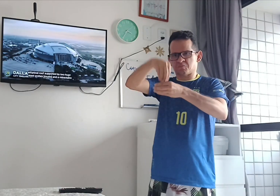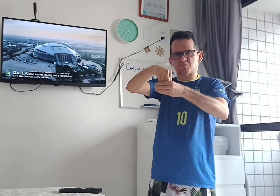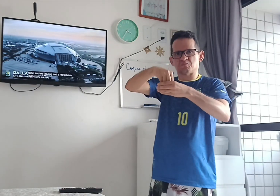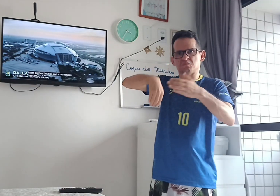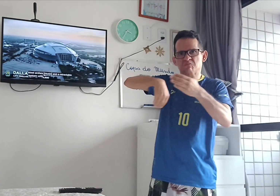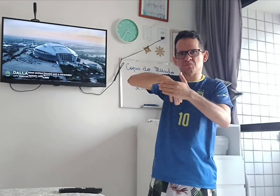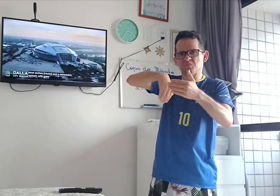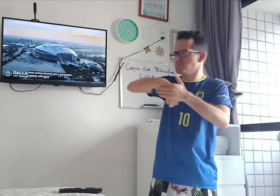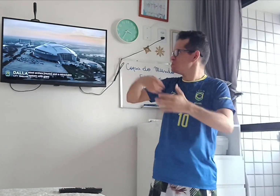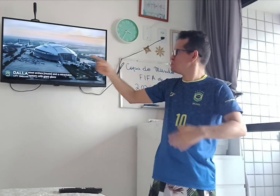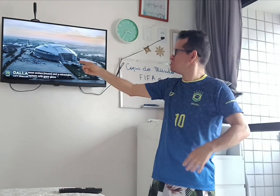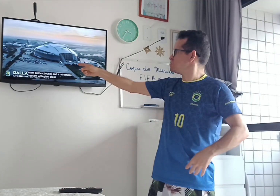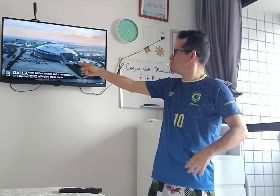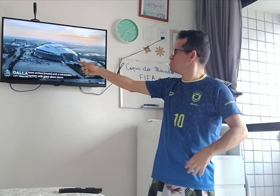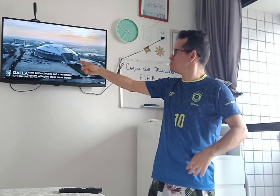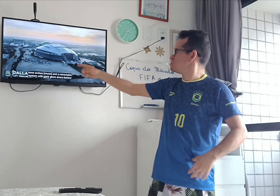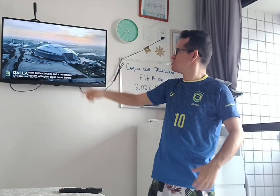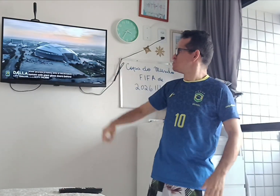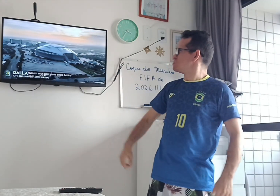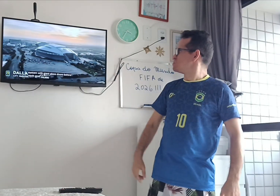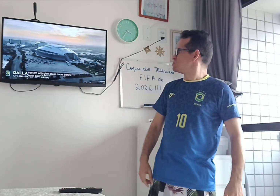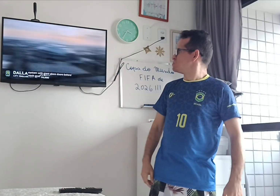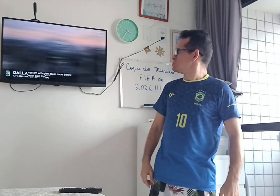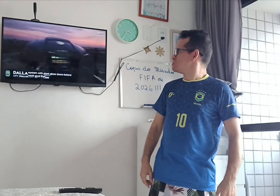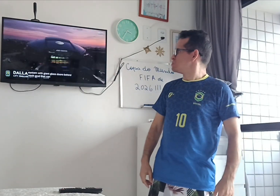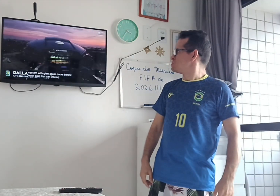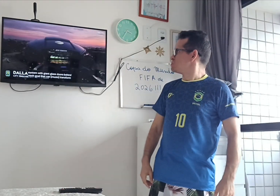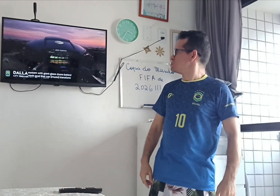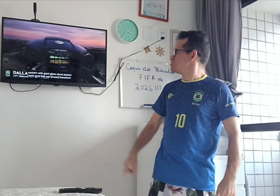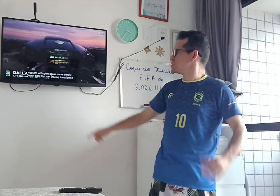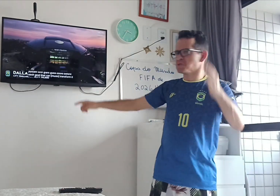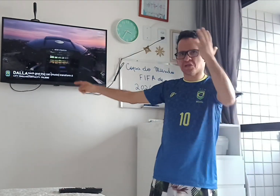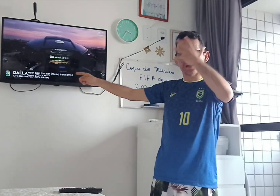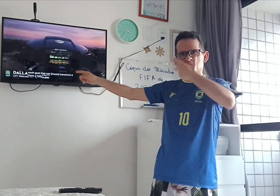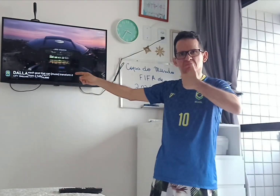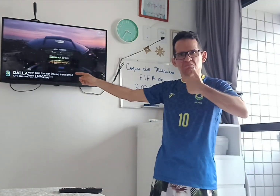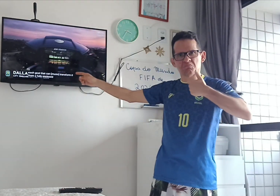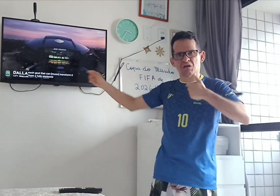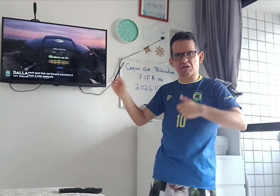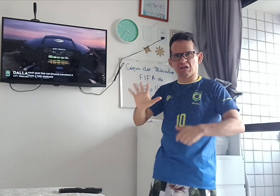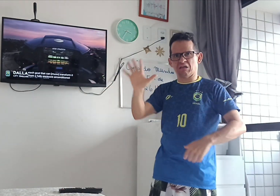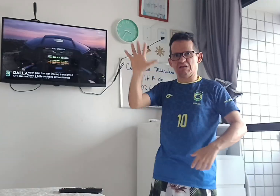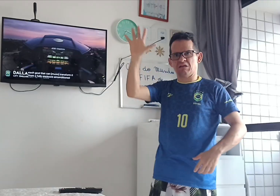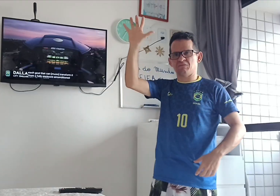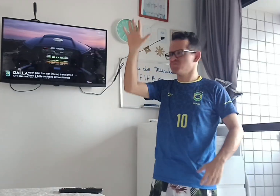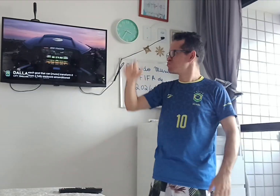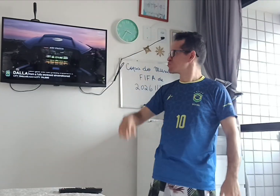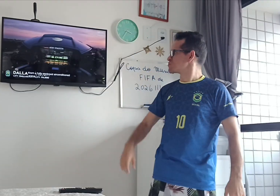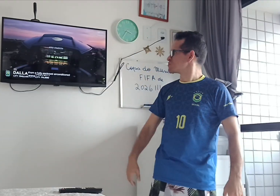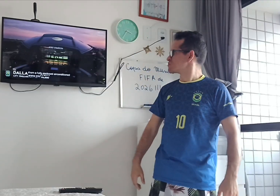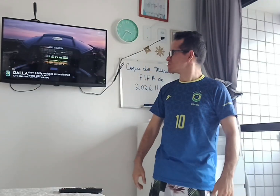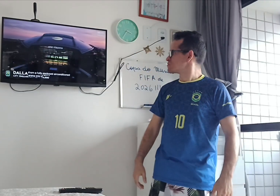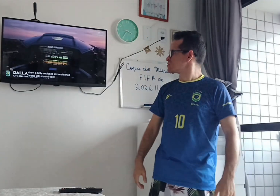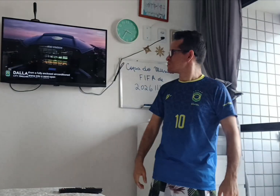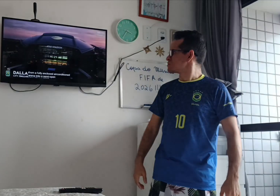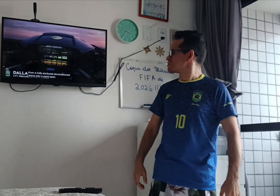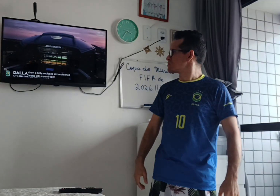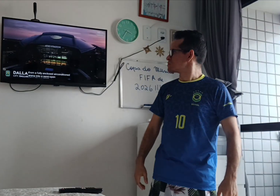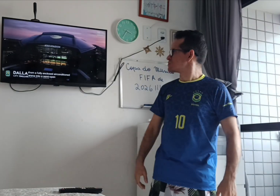system, with giant glass doors behind each goal that can transform it from a fully enclosed, air-conditioned arena into a semi-open